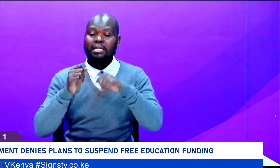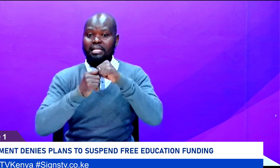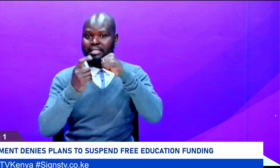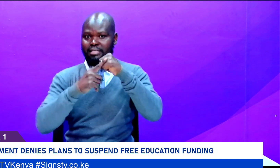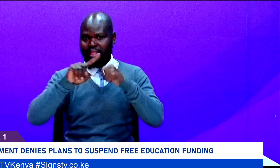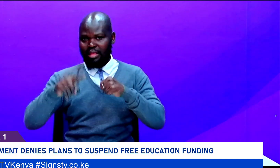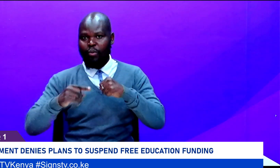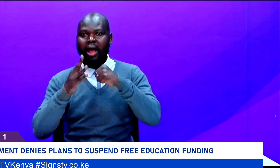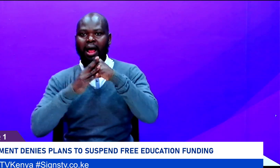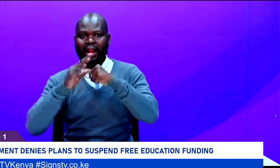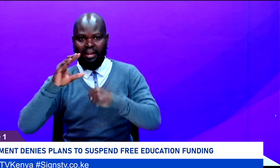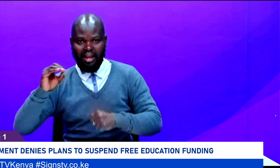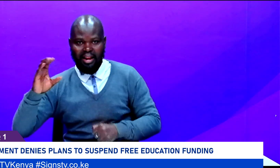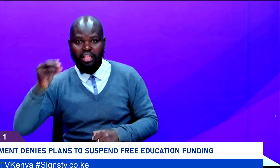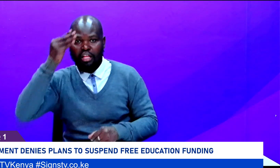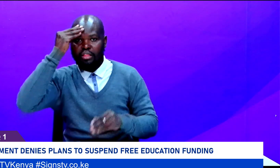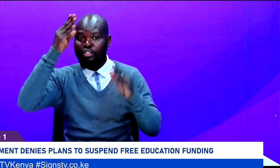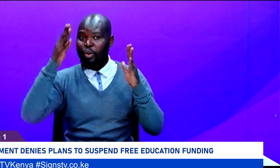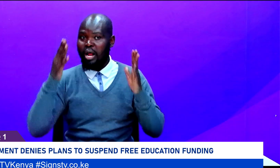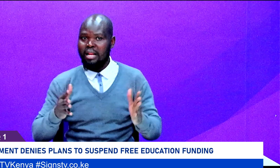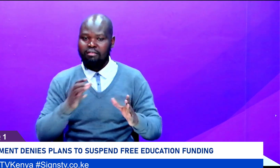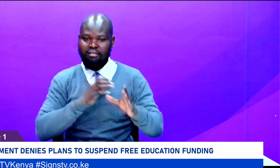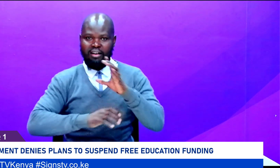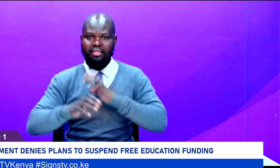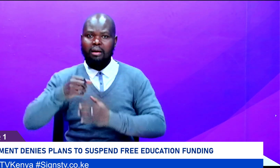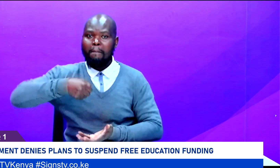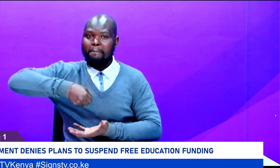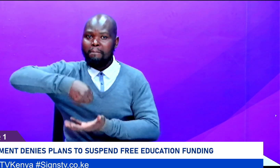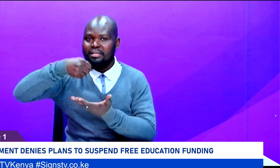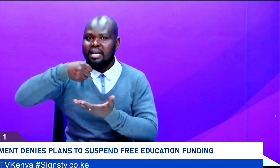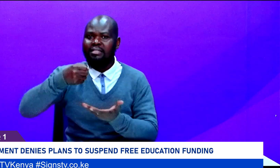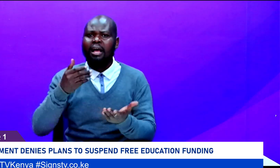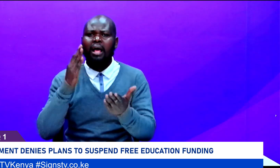However, the ministry now says schools will only receive